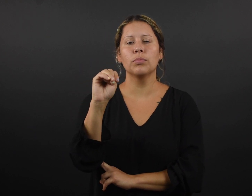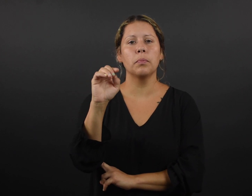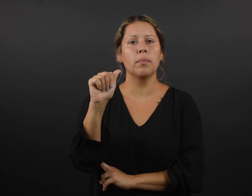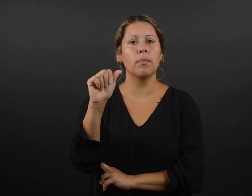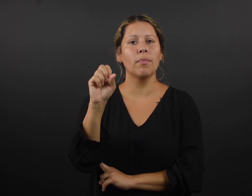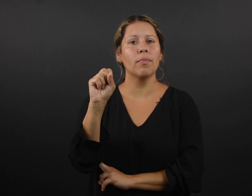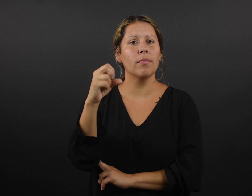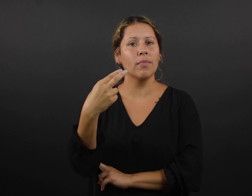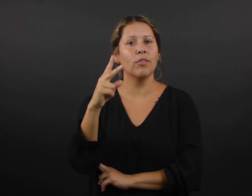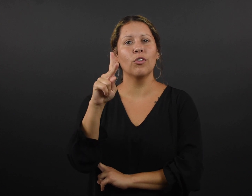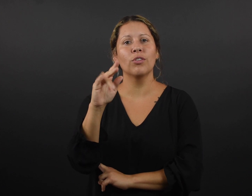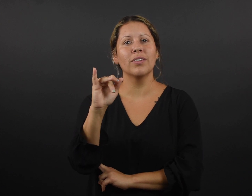Gimashkikinan,